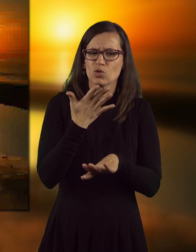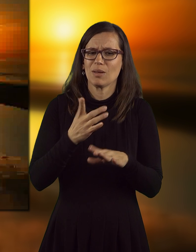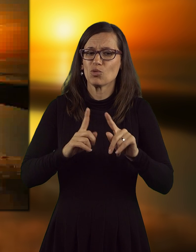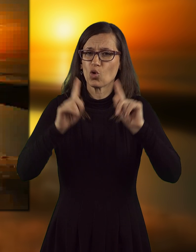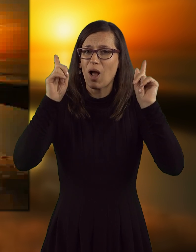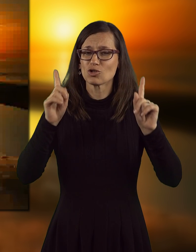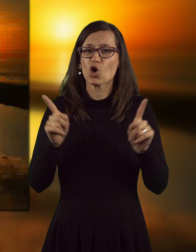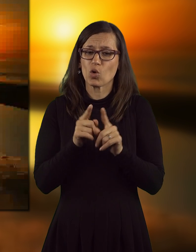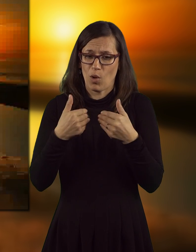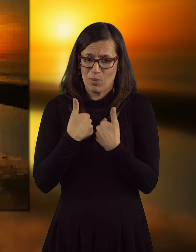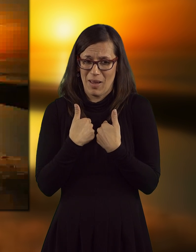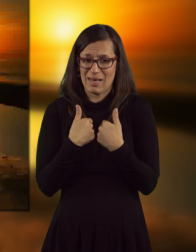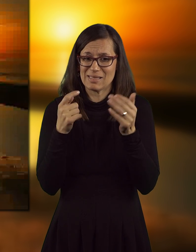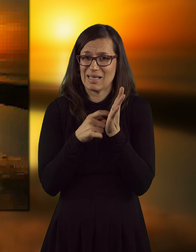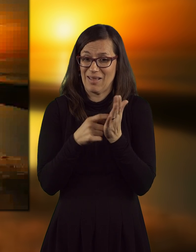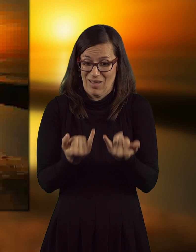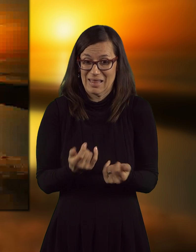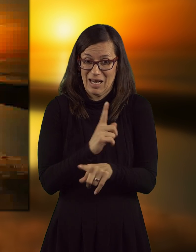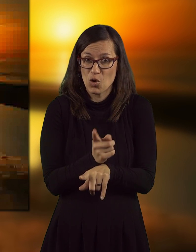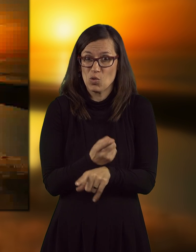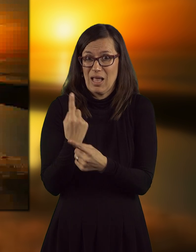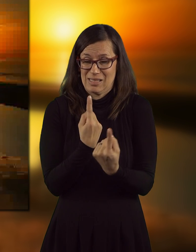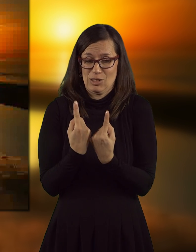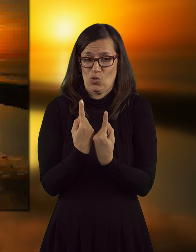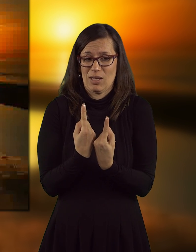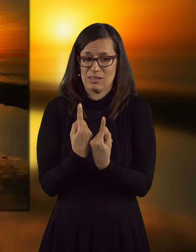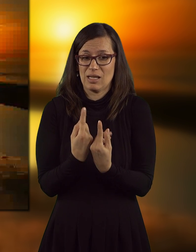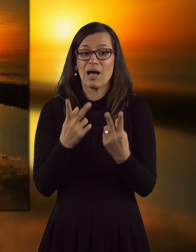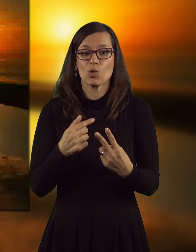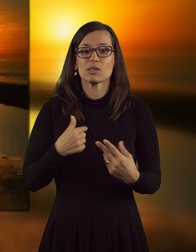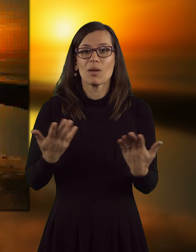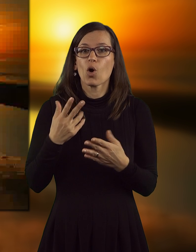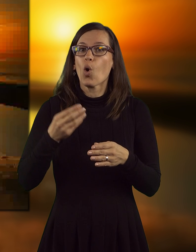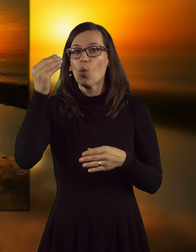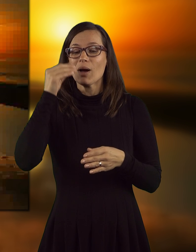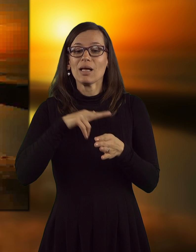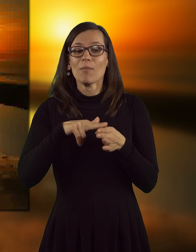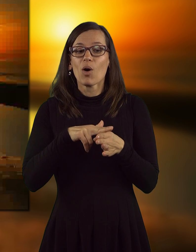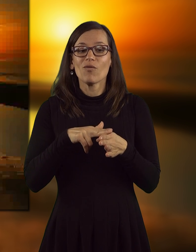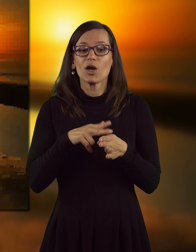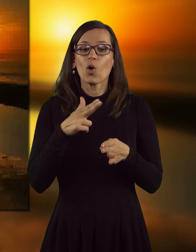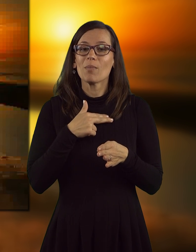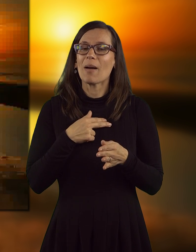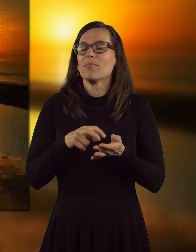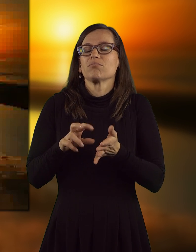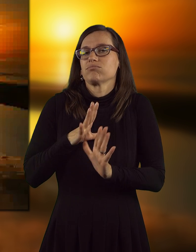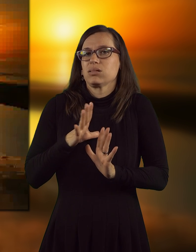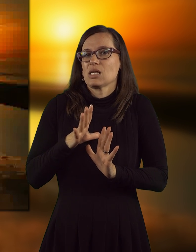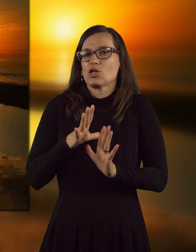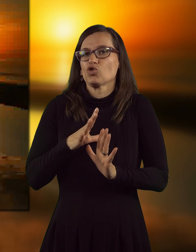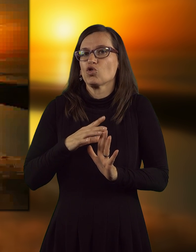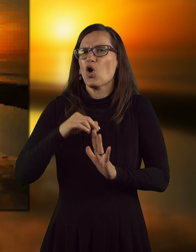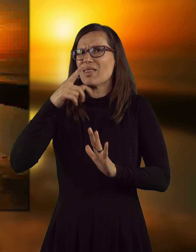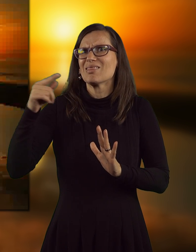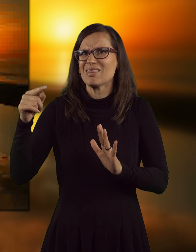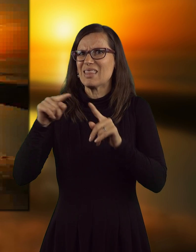feel different than the status quo seems to demand from me? How can I feel hopeful when I have a fearful